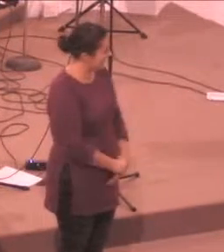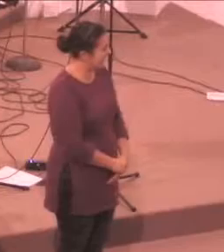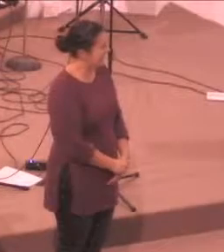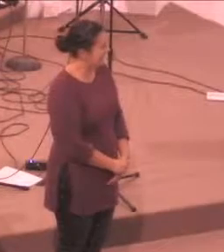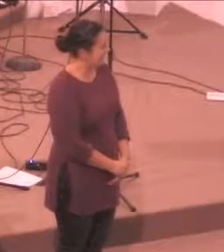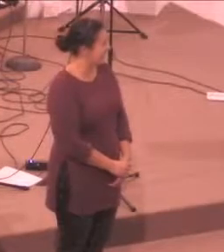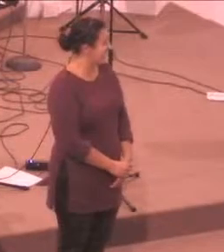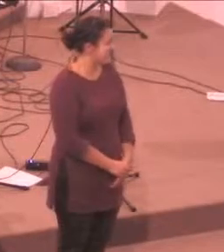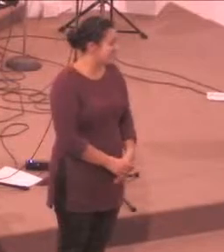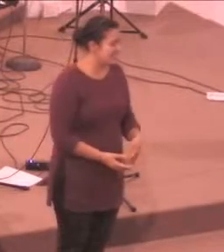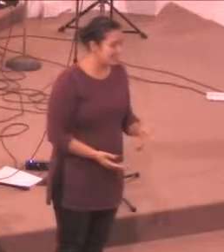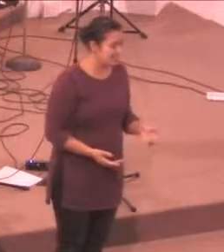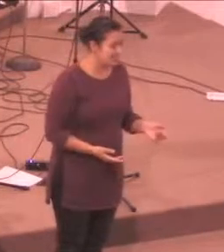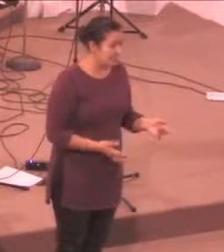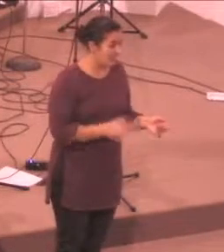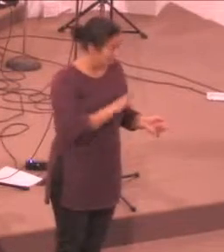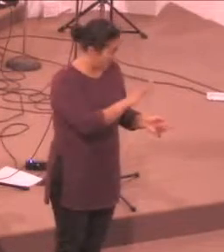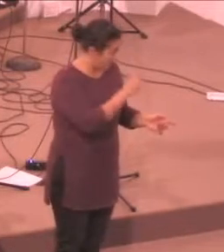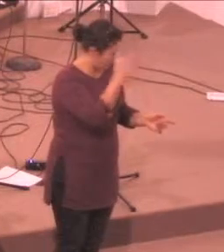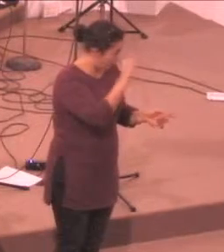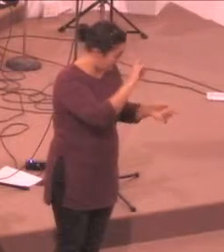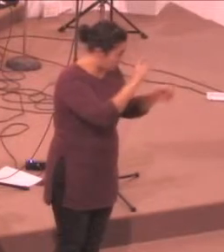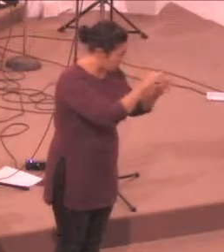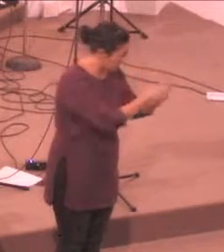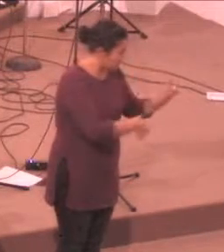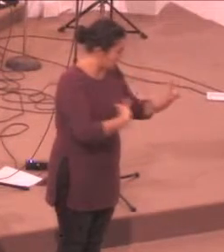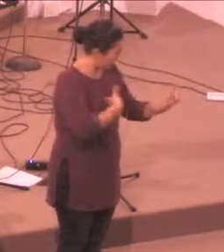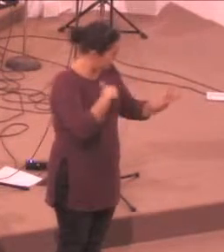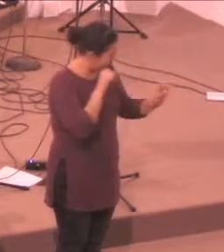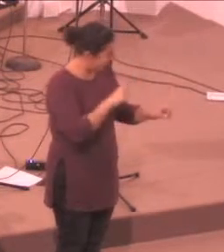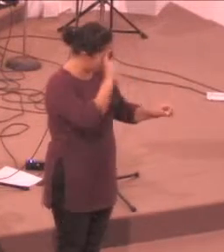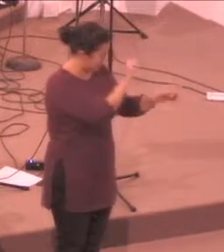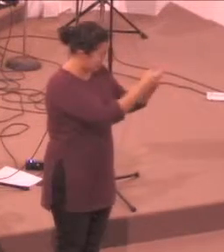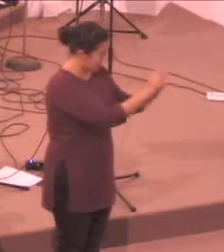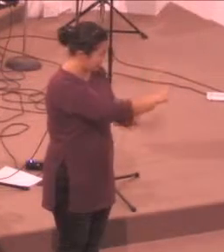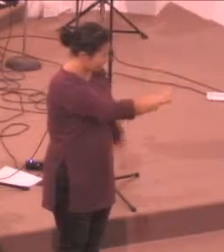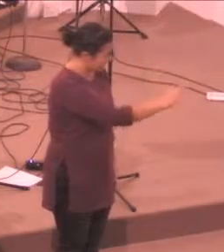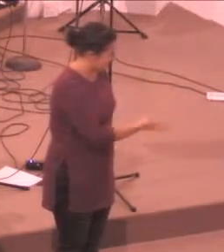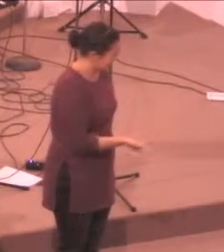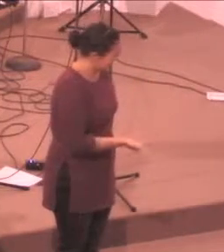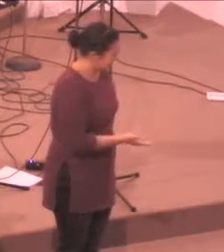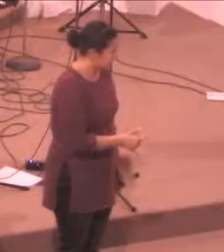What are you going to do? You ain't going to change their mind. I'm not going to change their mind. Hello?